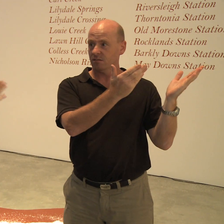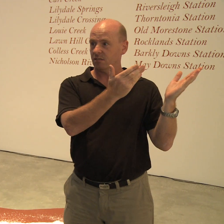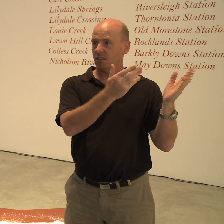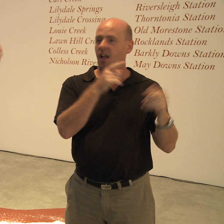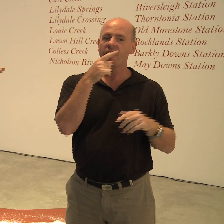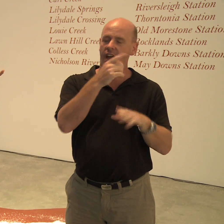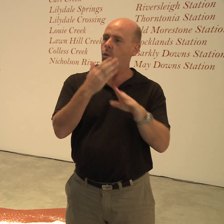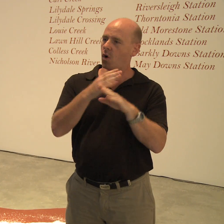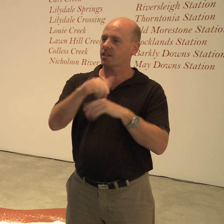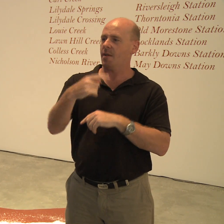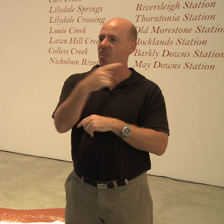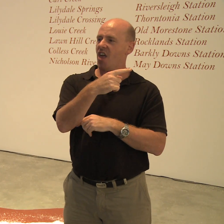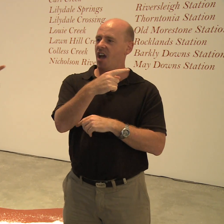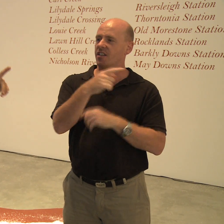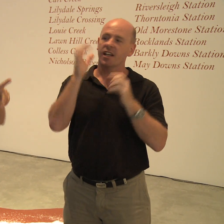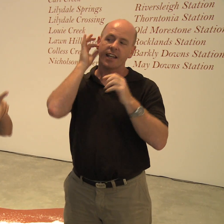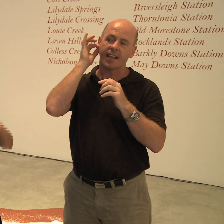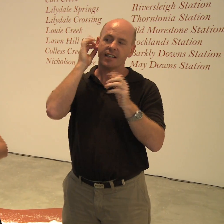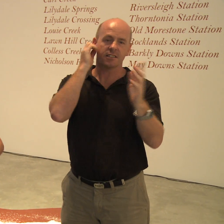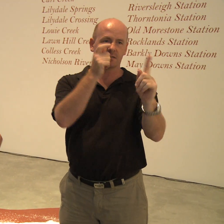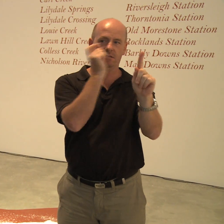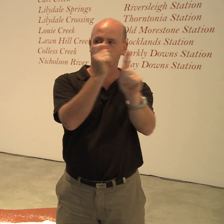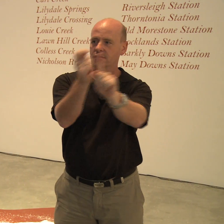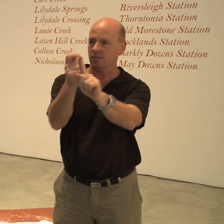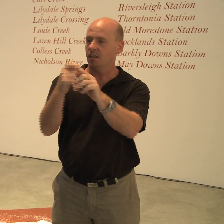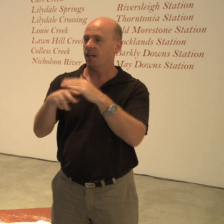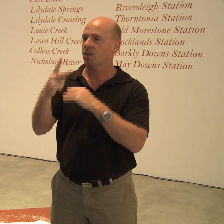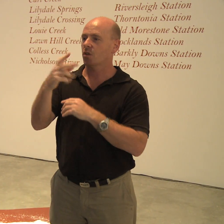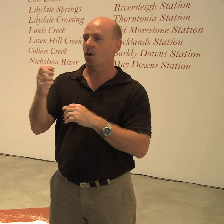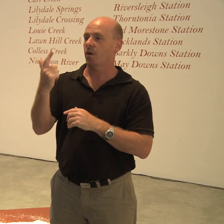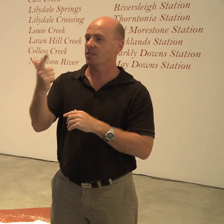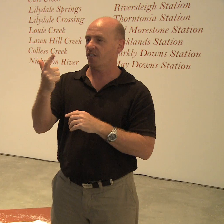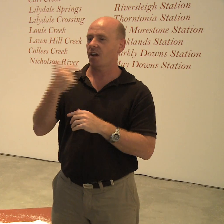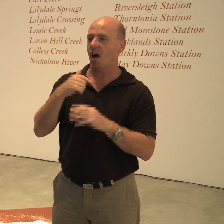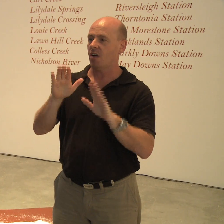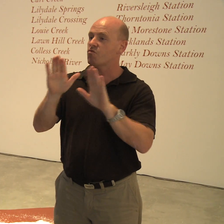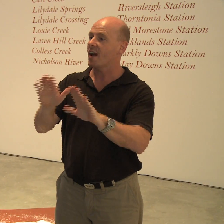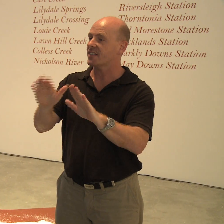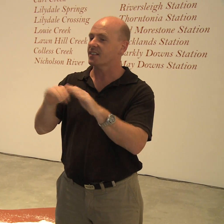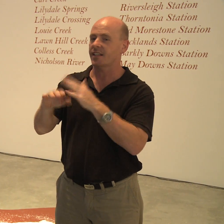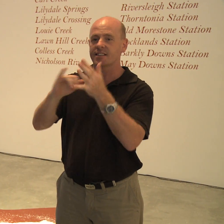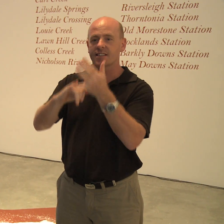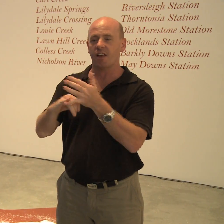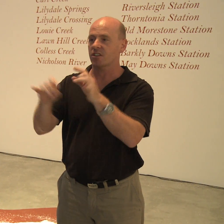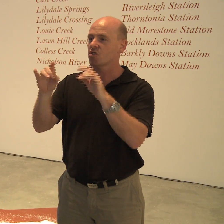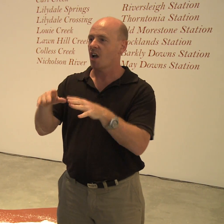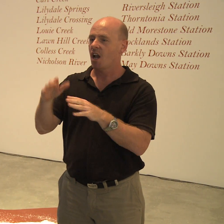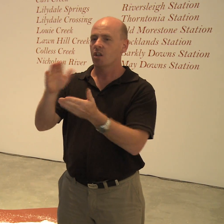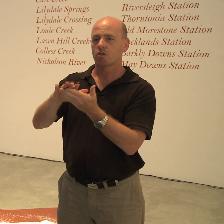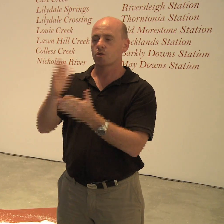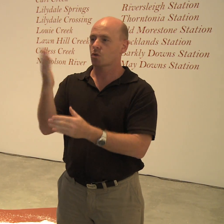this work is about here. And in 2007 I was doing a residency at South Australian School of